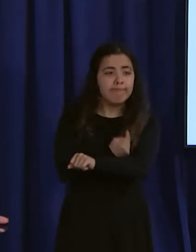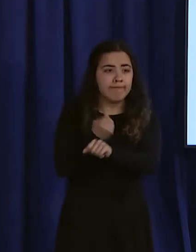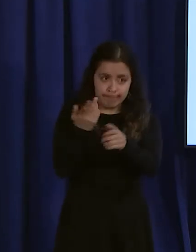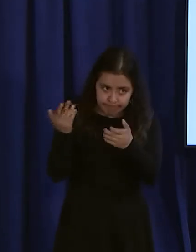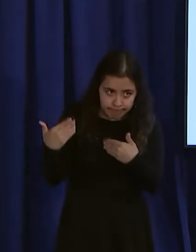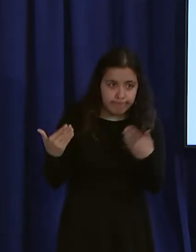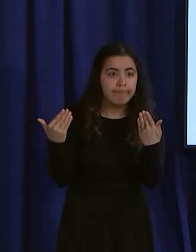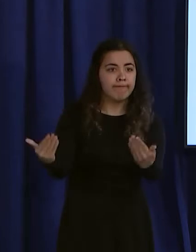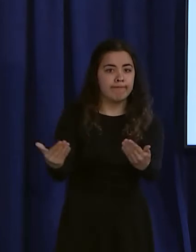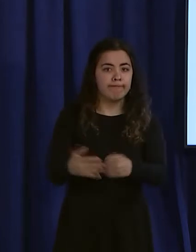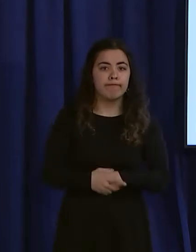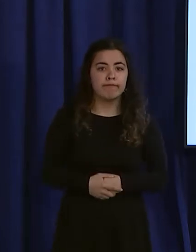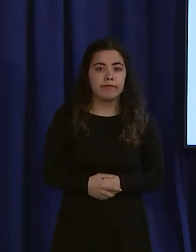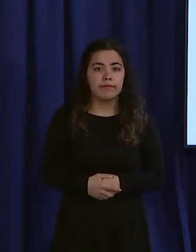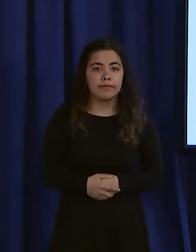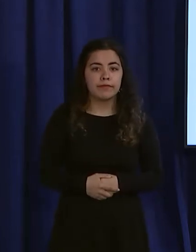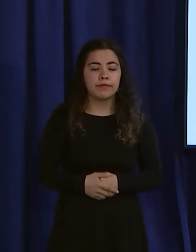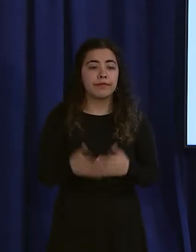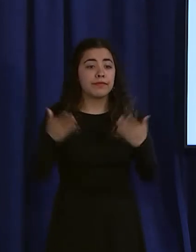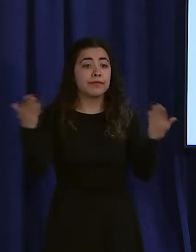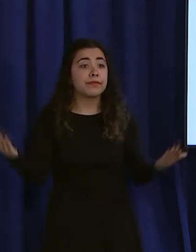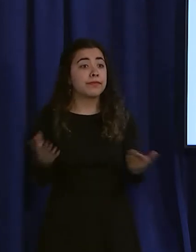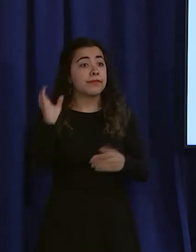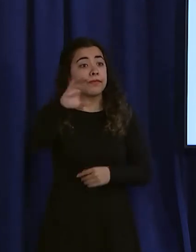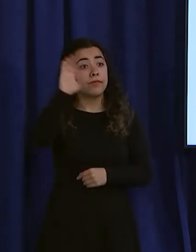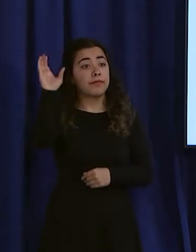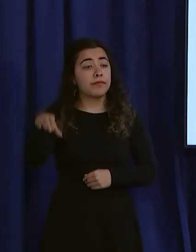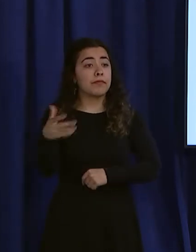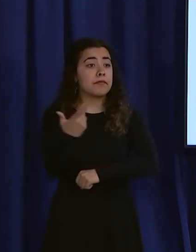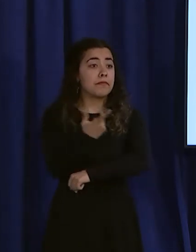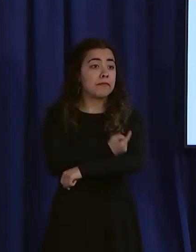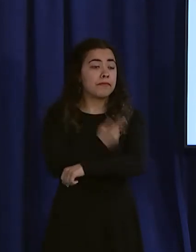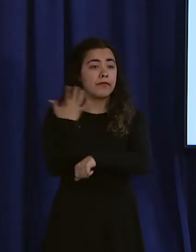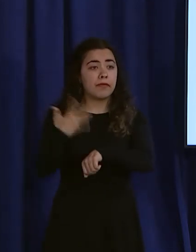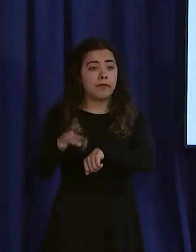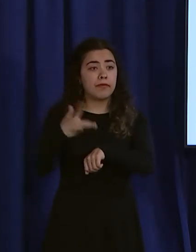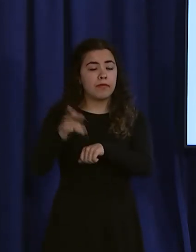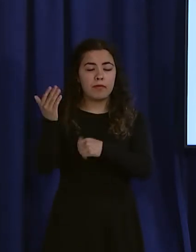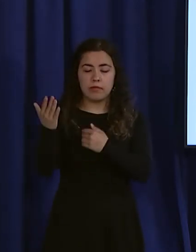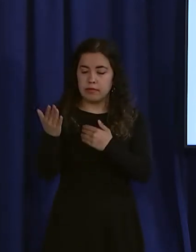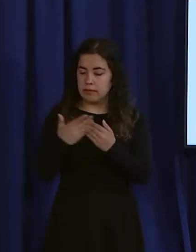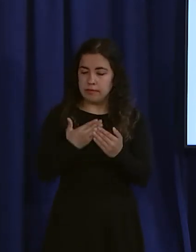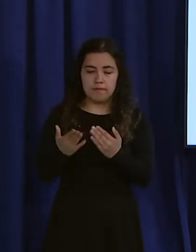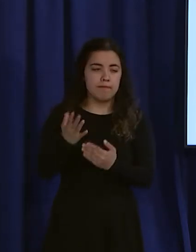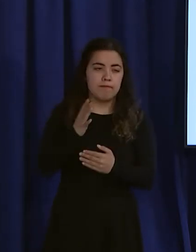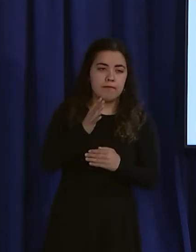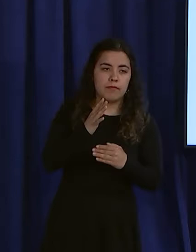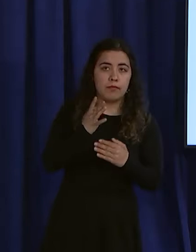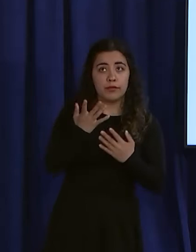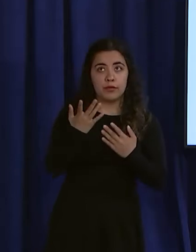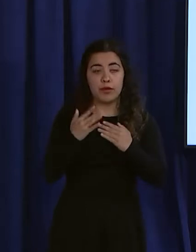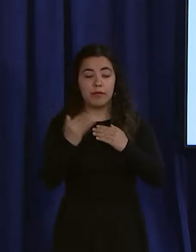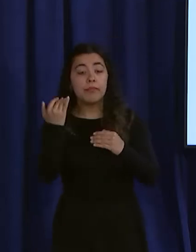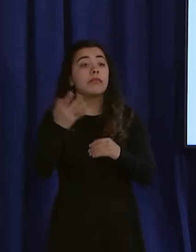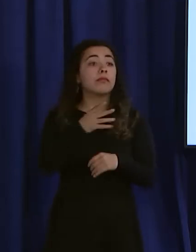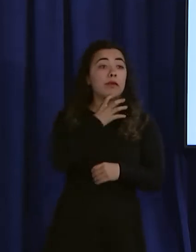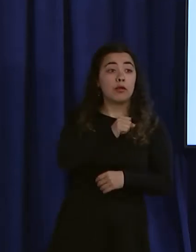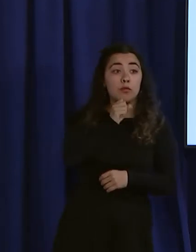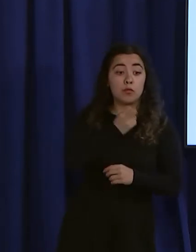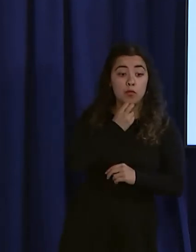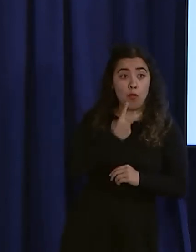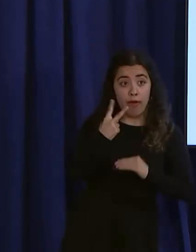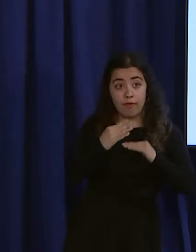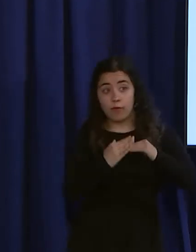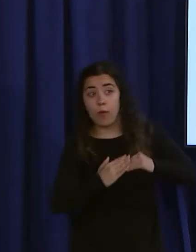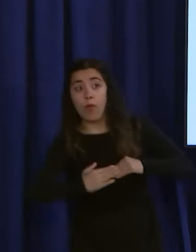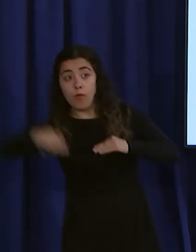So as a reminder, here in the city, vaccination is open to anybody age 12 or over. There are lots of appointments